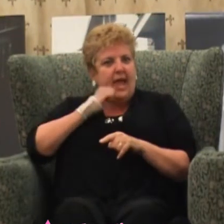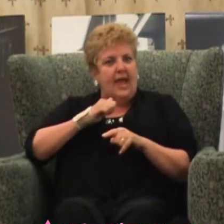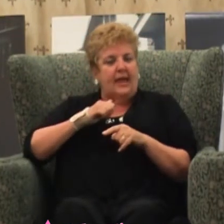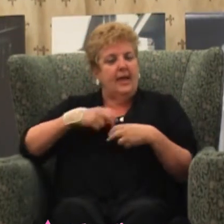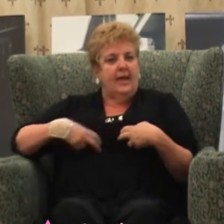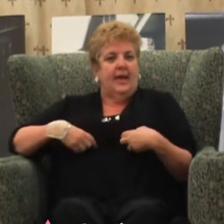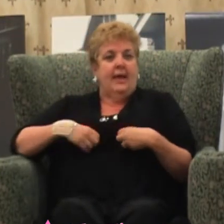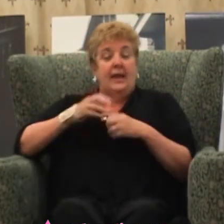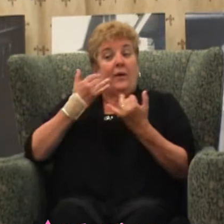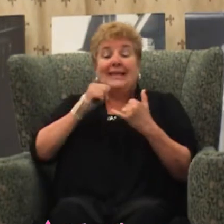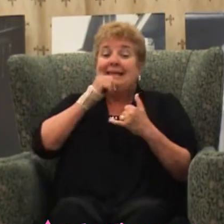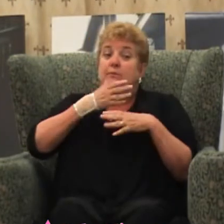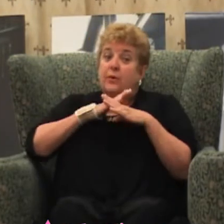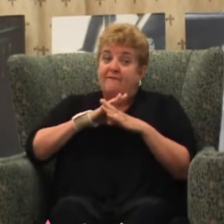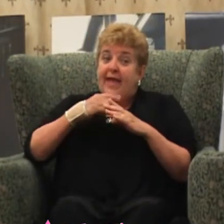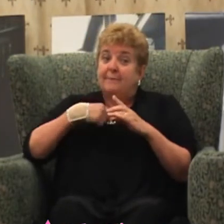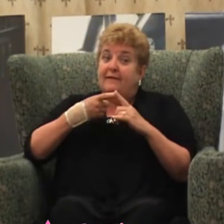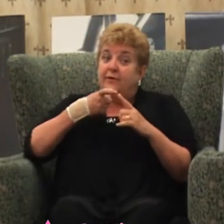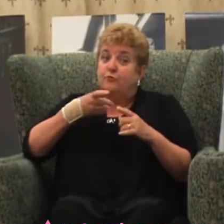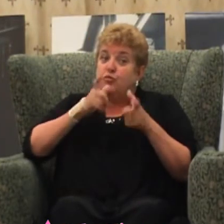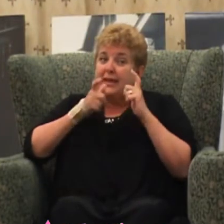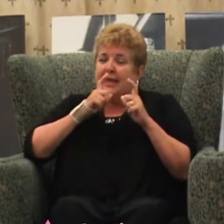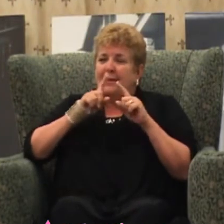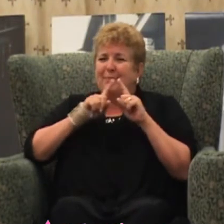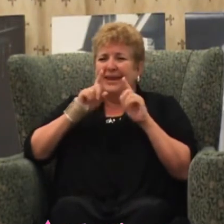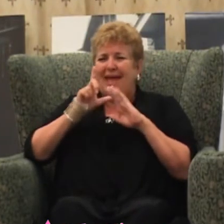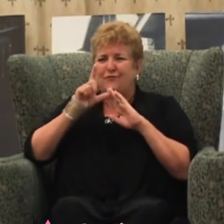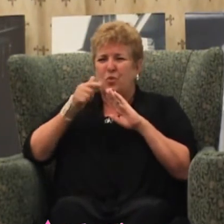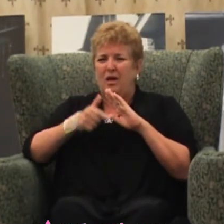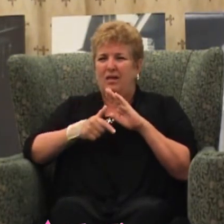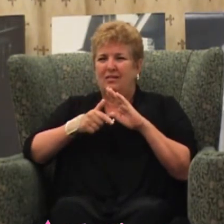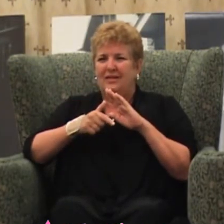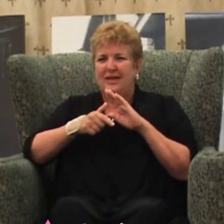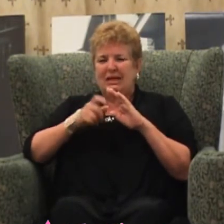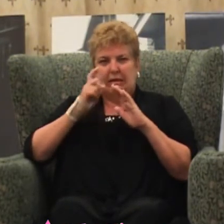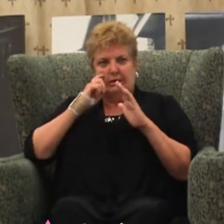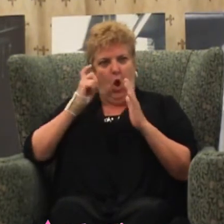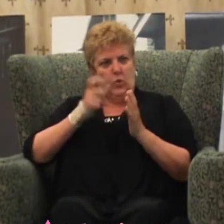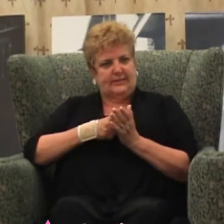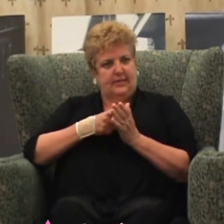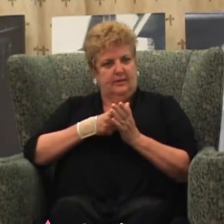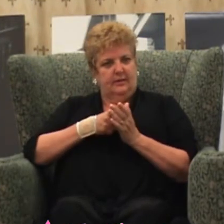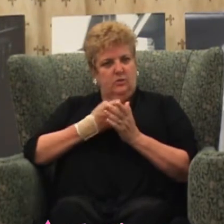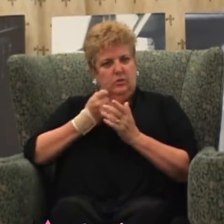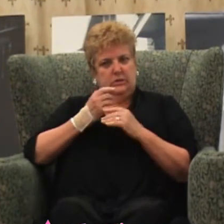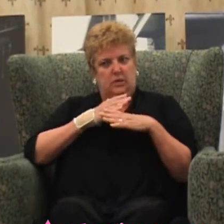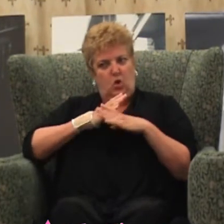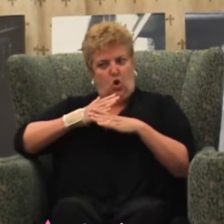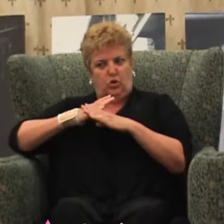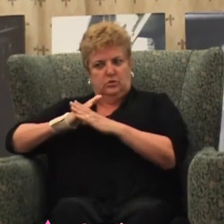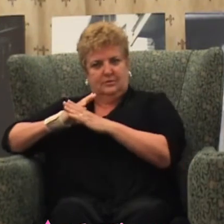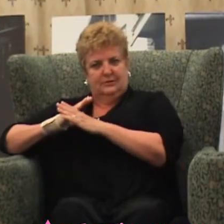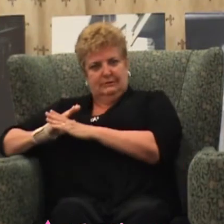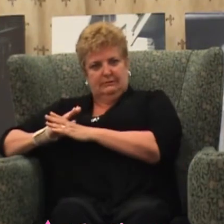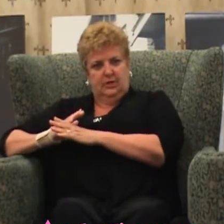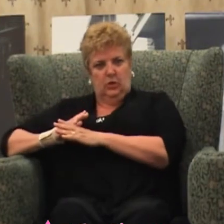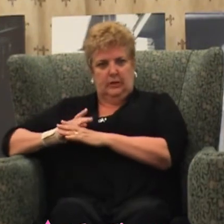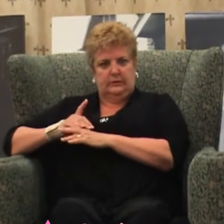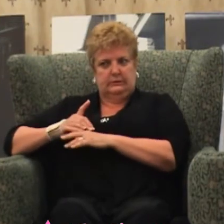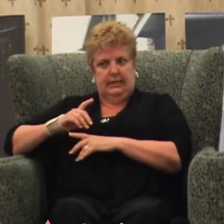drinking. But after a while, you can't not notice it. It just created little hurdles that I had to jump over to get a drink. And a practicing